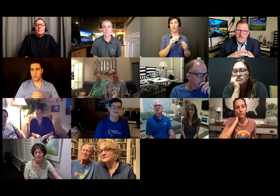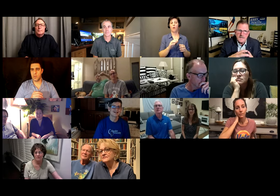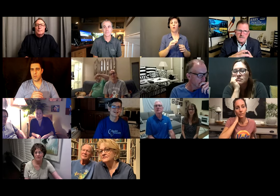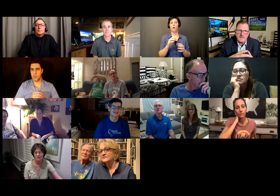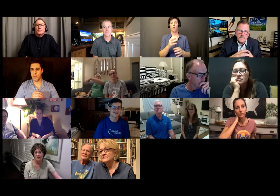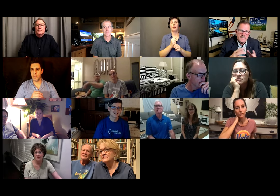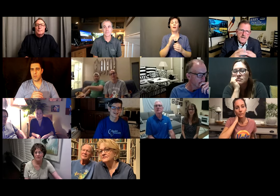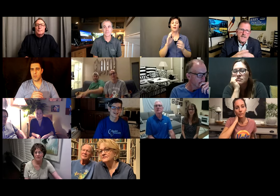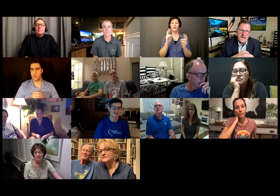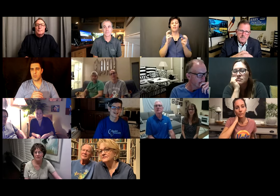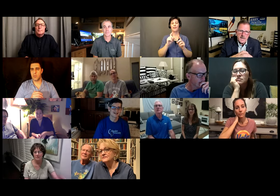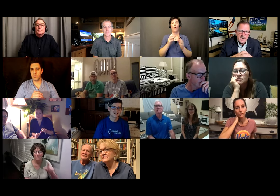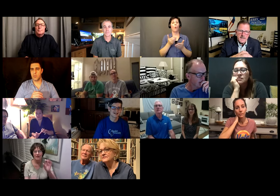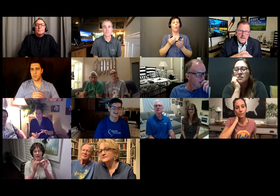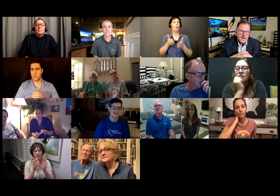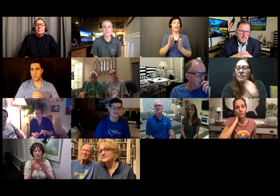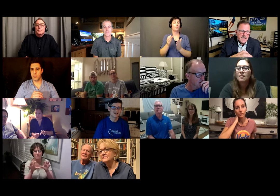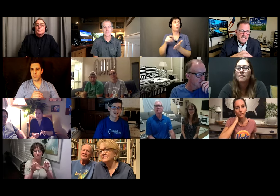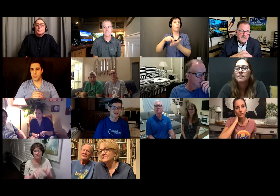some cases, we've taken that money